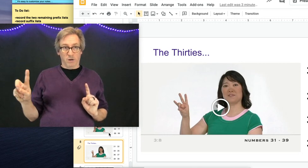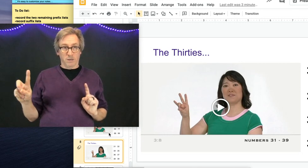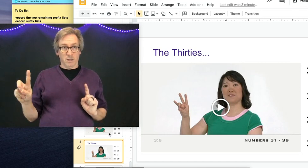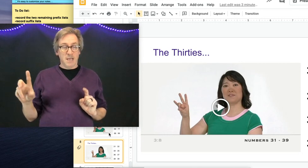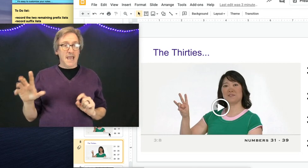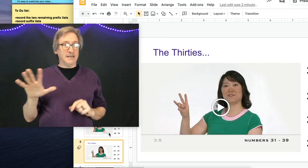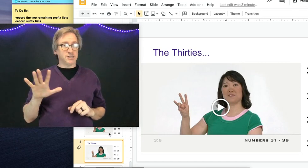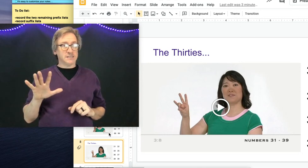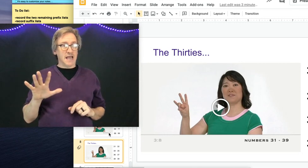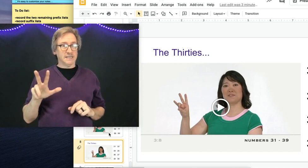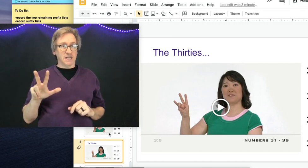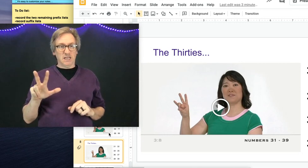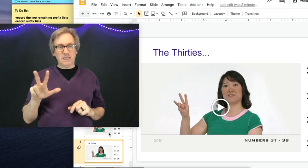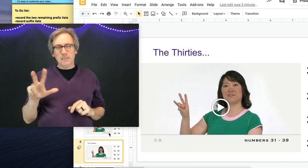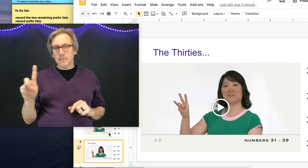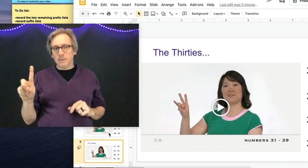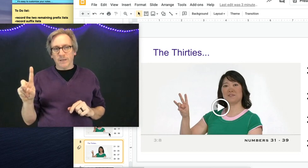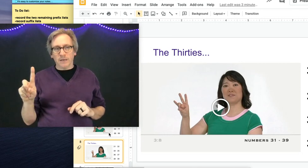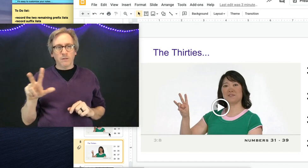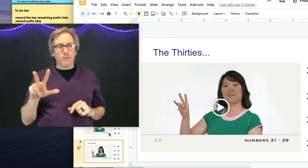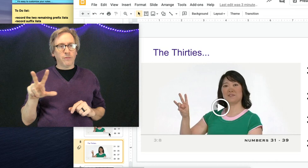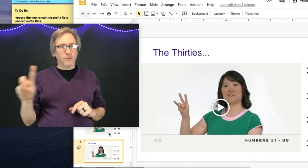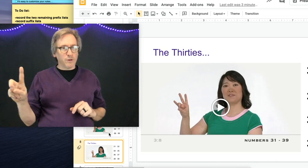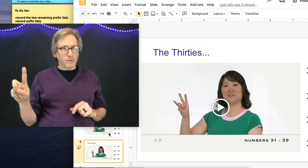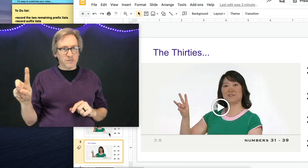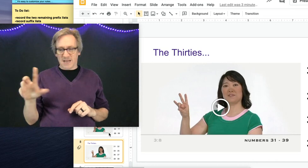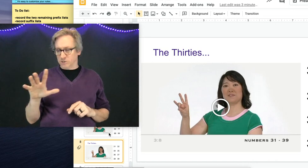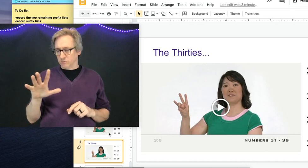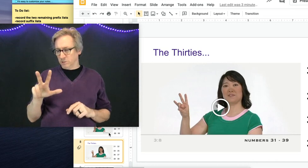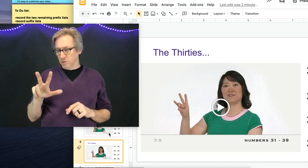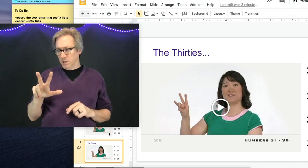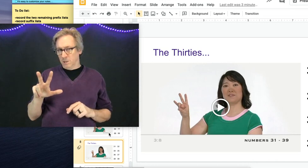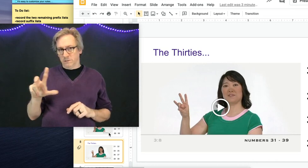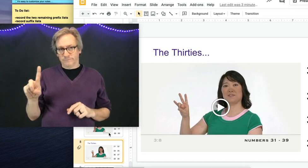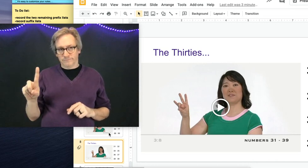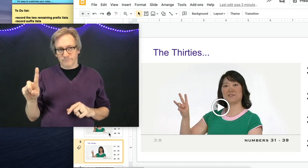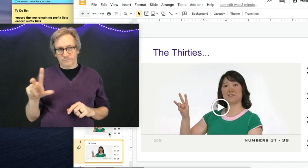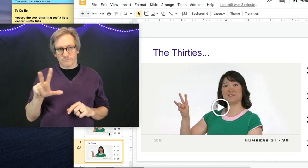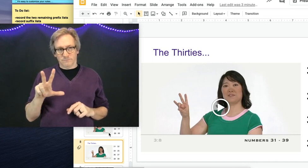3, 1. And it just slides a little bit. 31. There's a natural